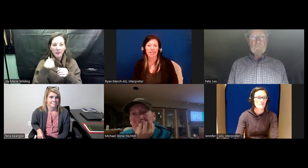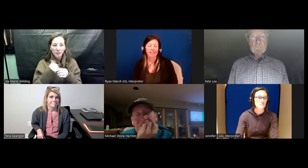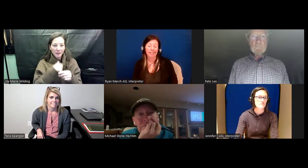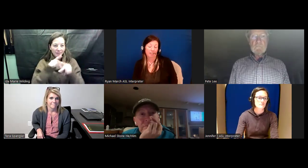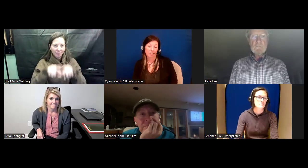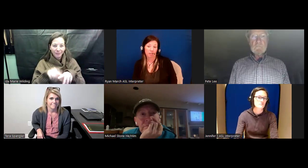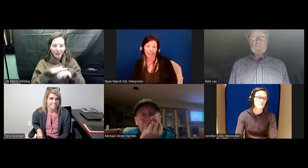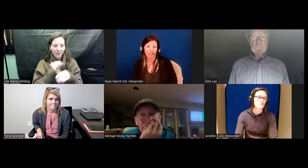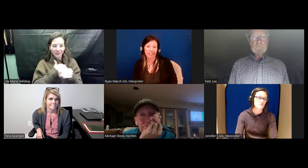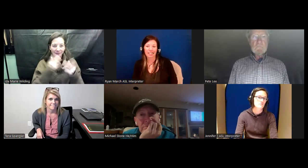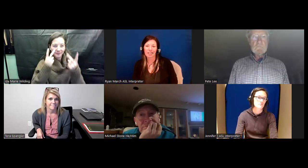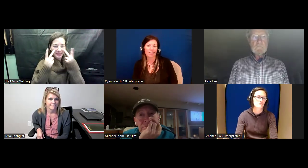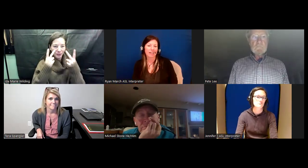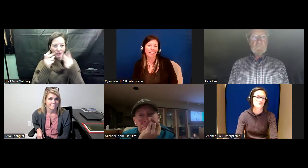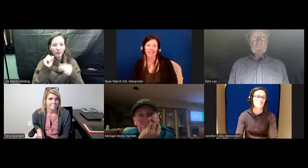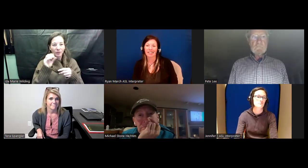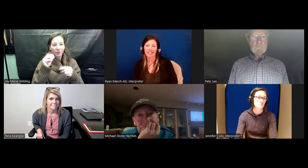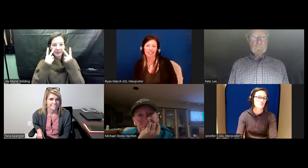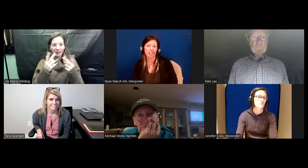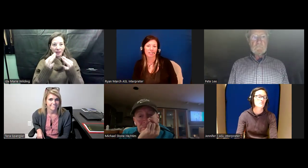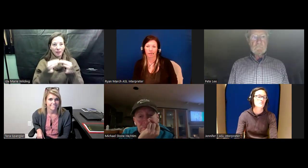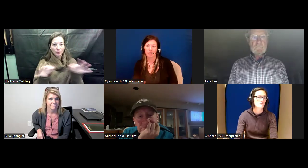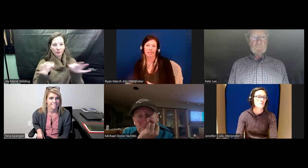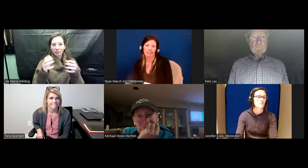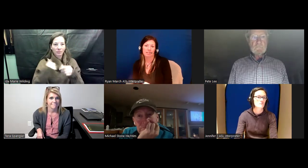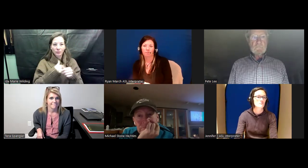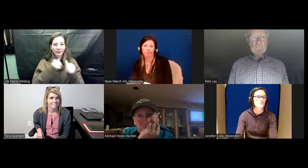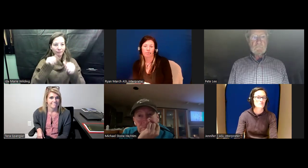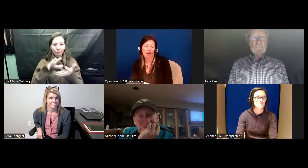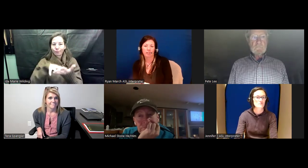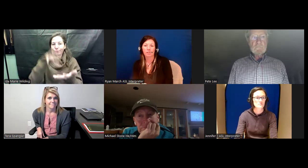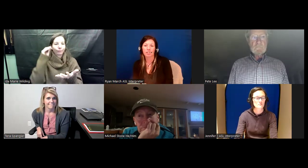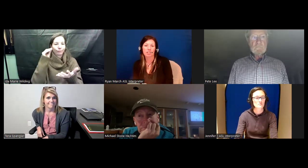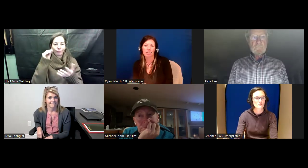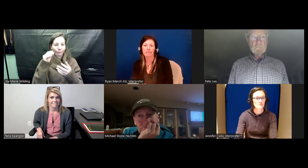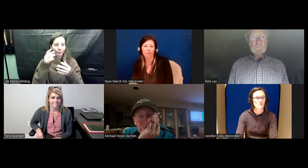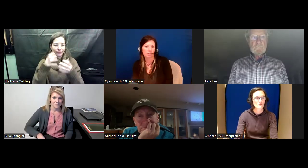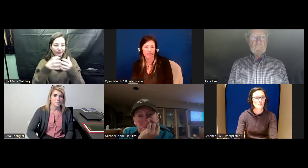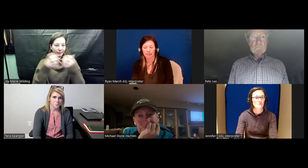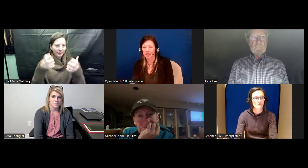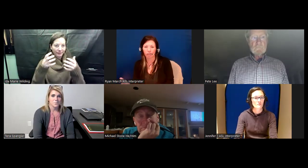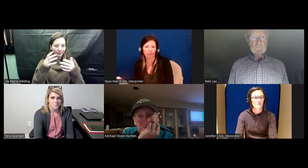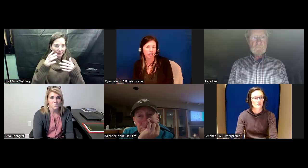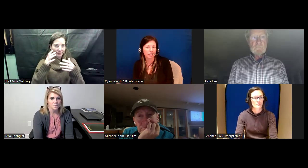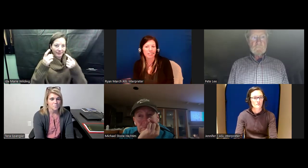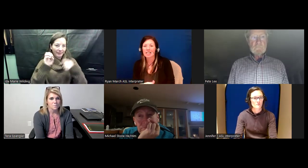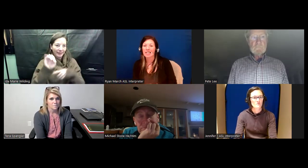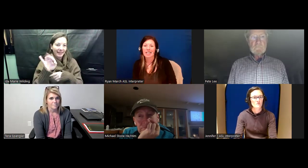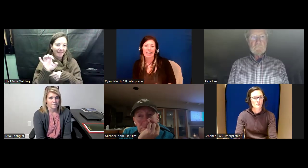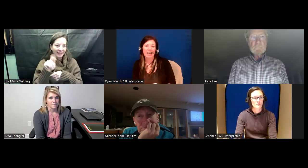certification. It's critical. And so again, I think it's just, I mean, our language is all visual. This is how we